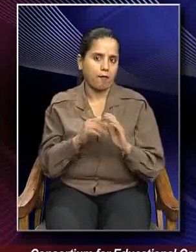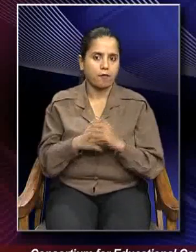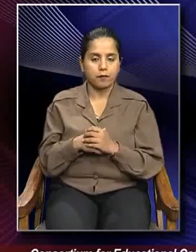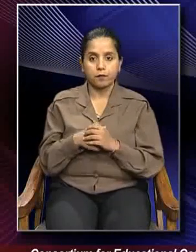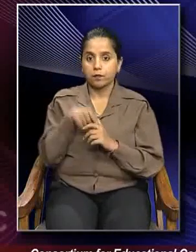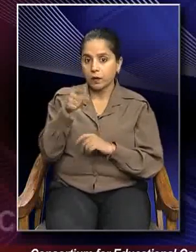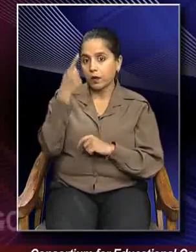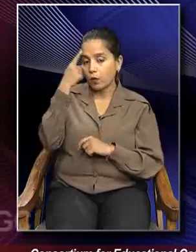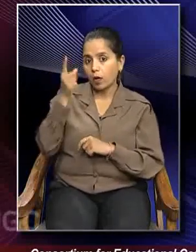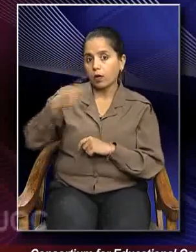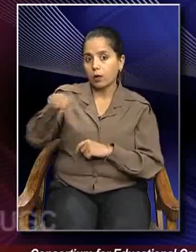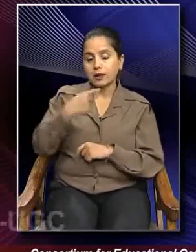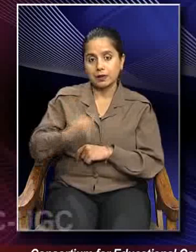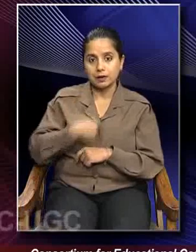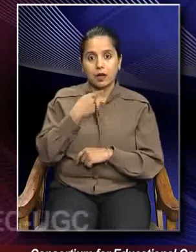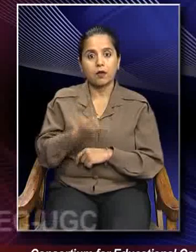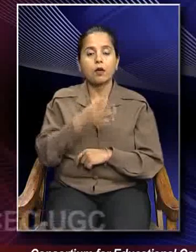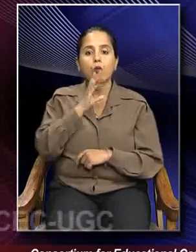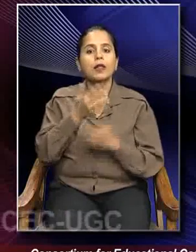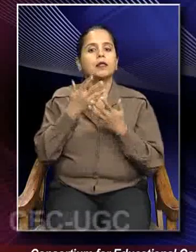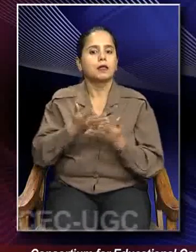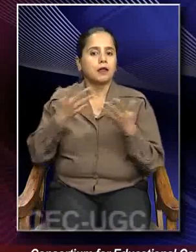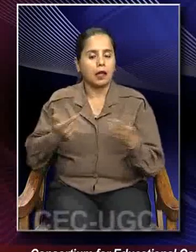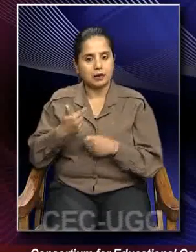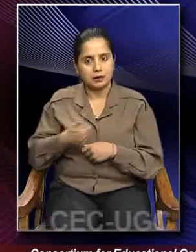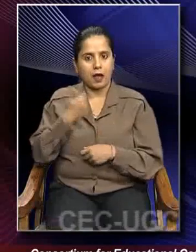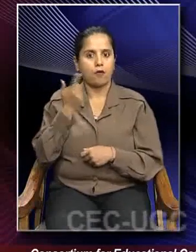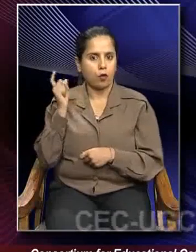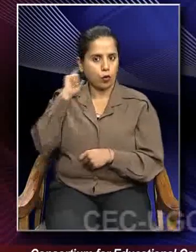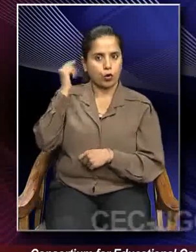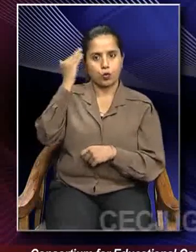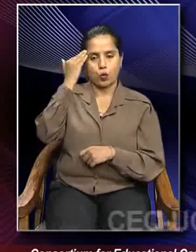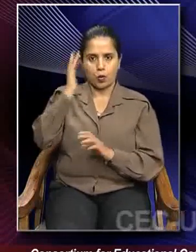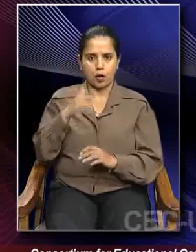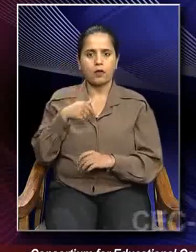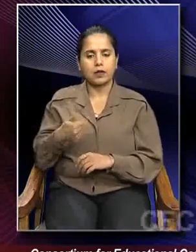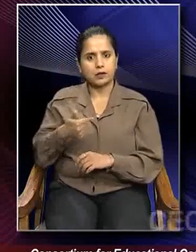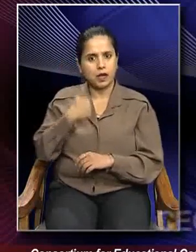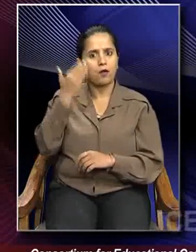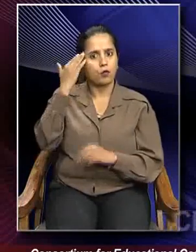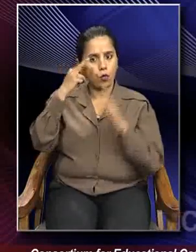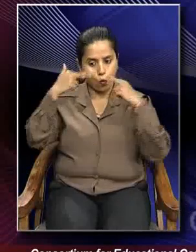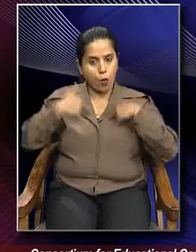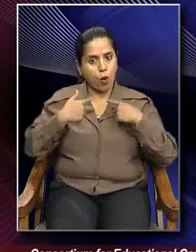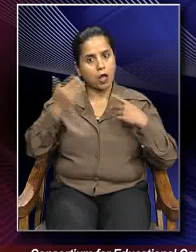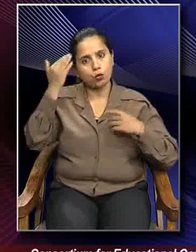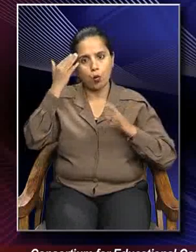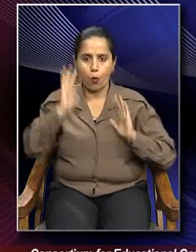Thus for him, self is the object of self-consciousness. So we know the self through